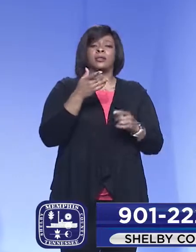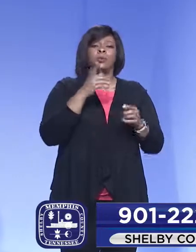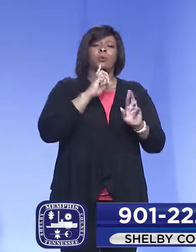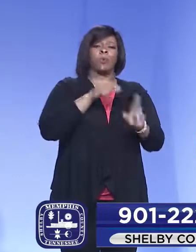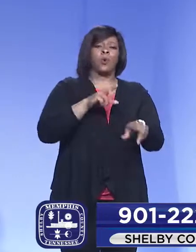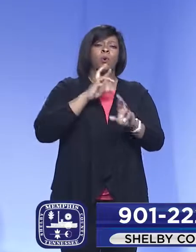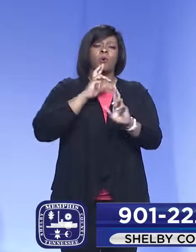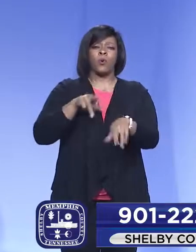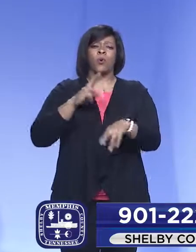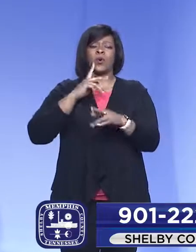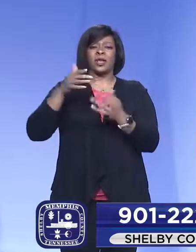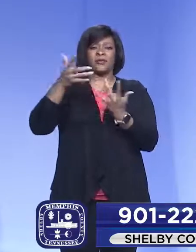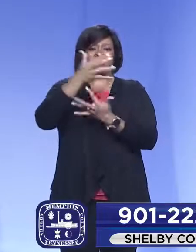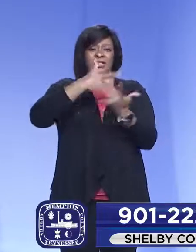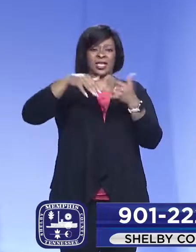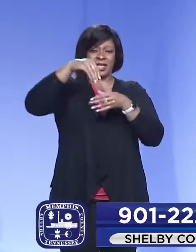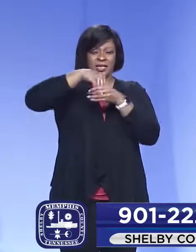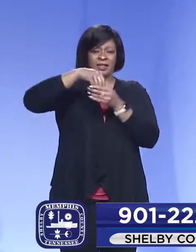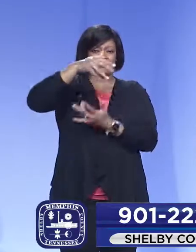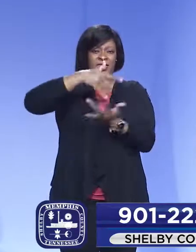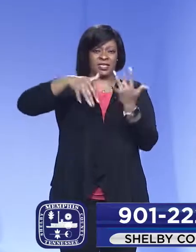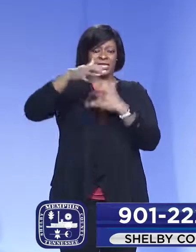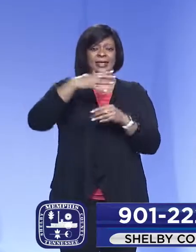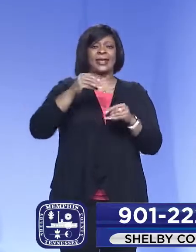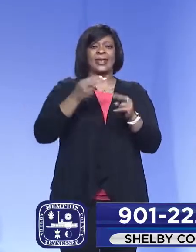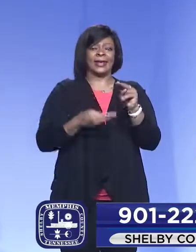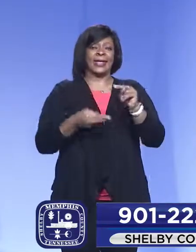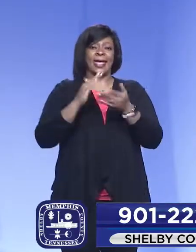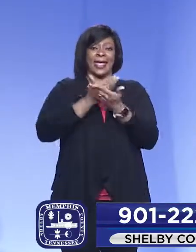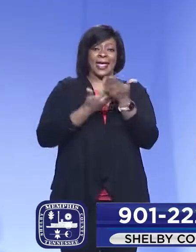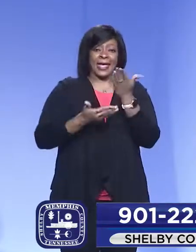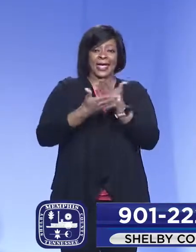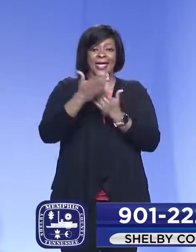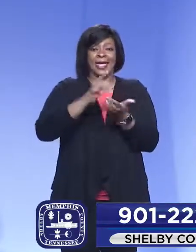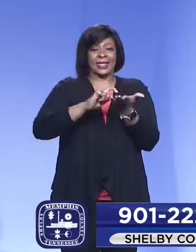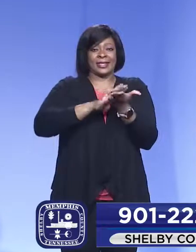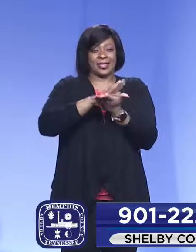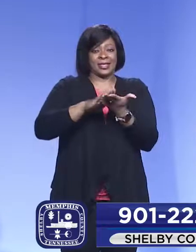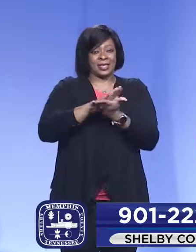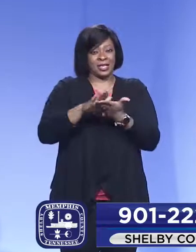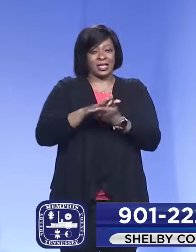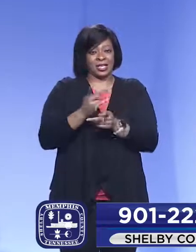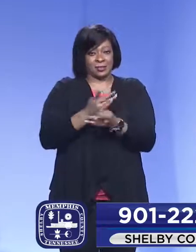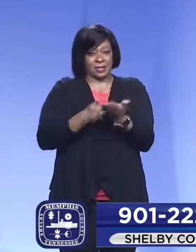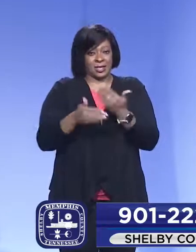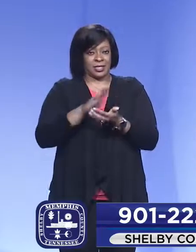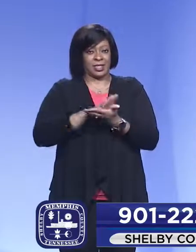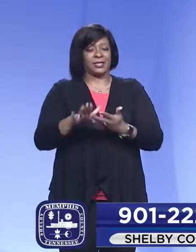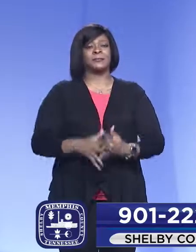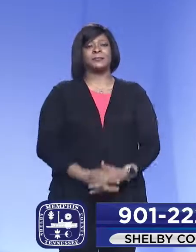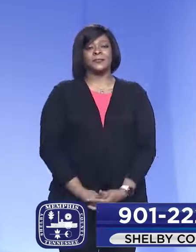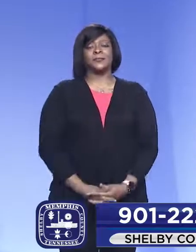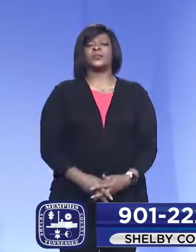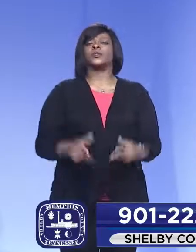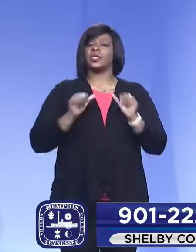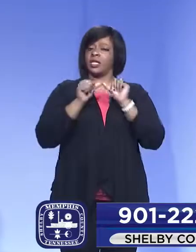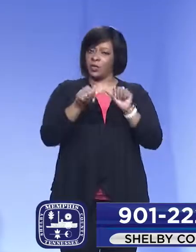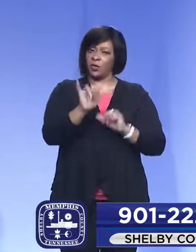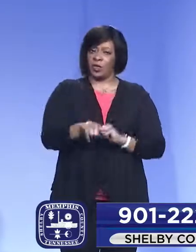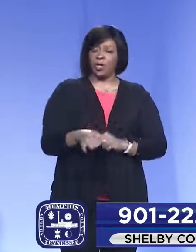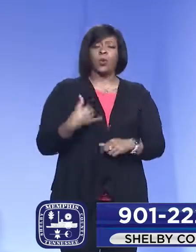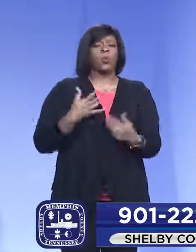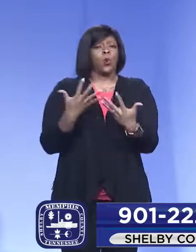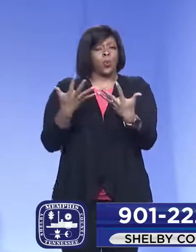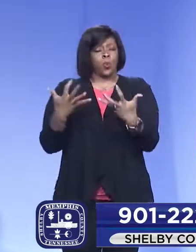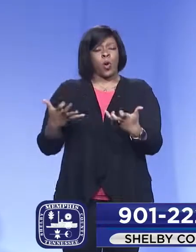of ventilation and hand sanitization. And so we want to,